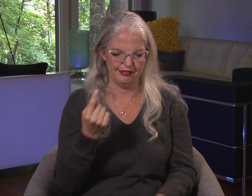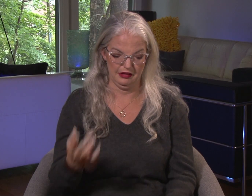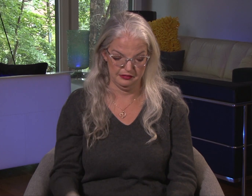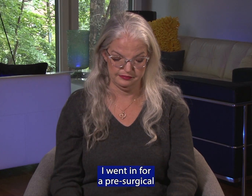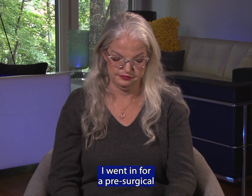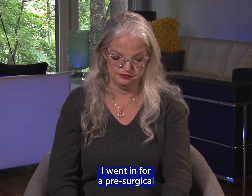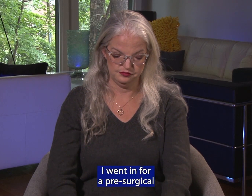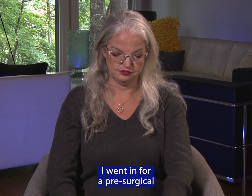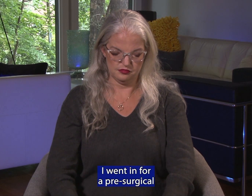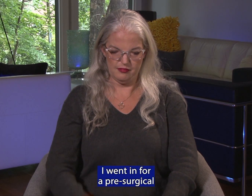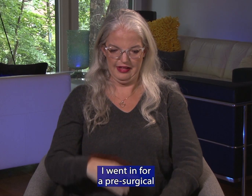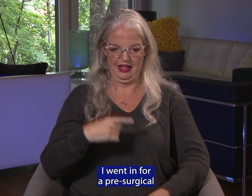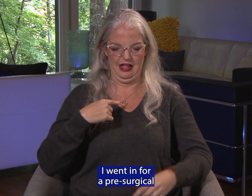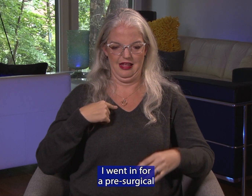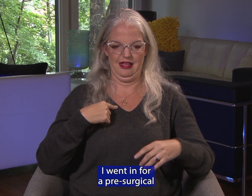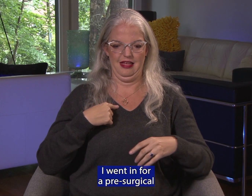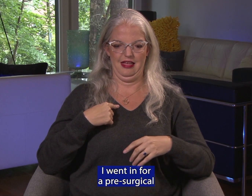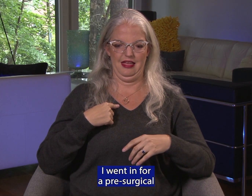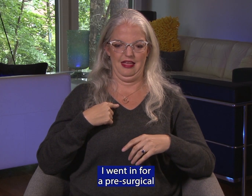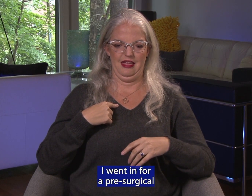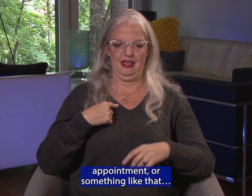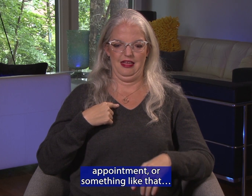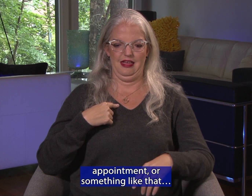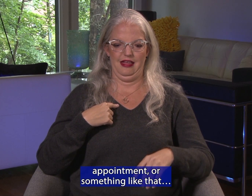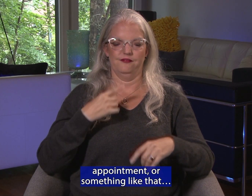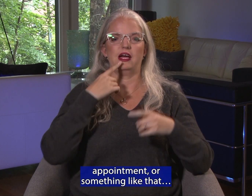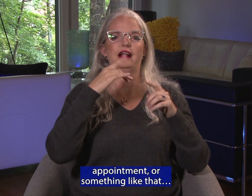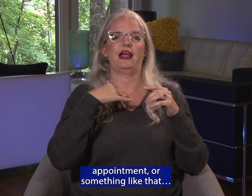I went in for a pre-surgical appointment or something like that.